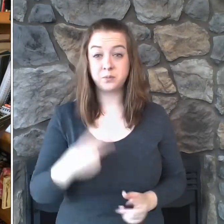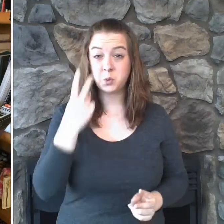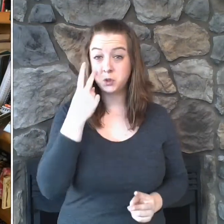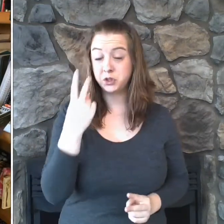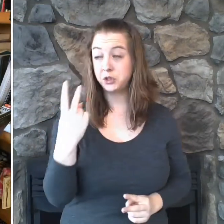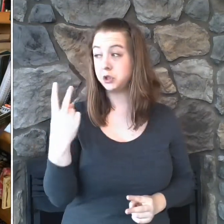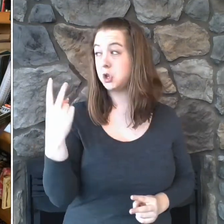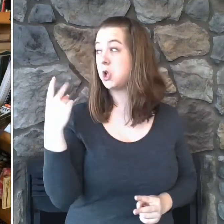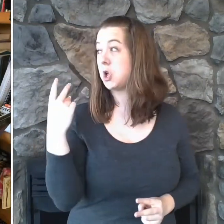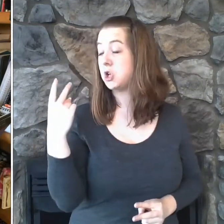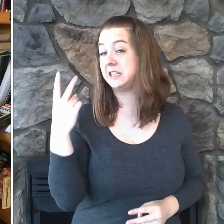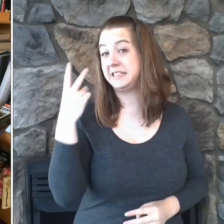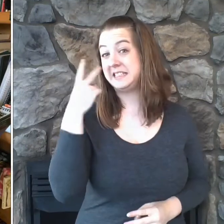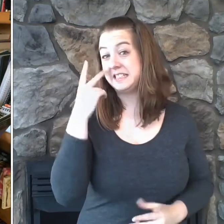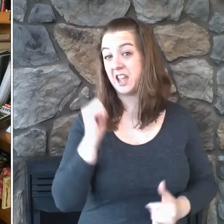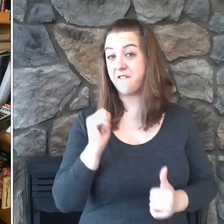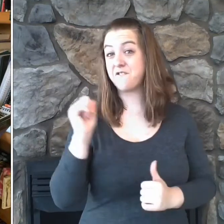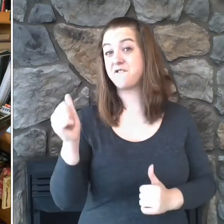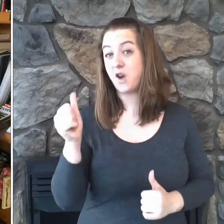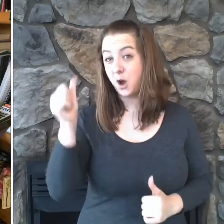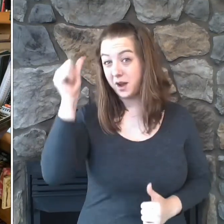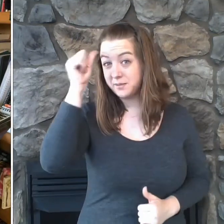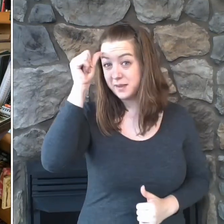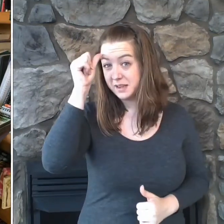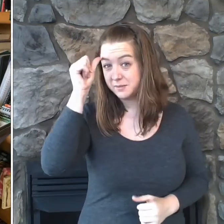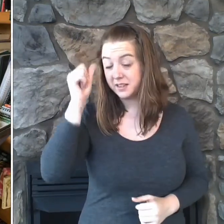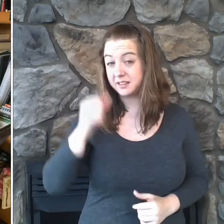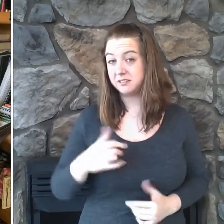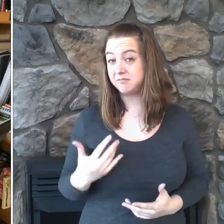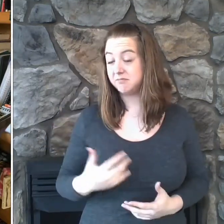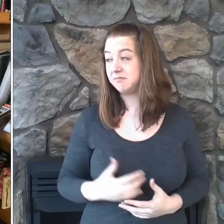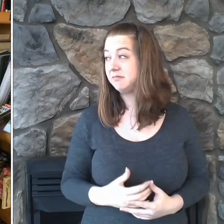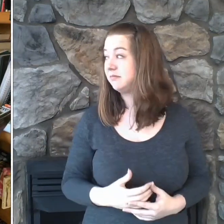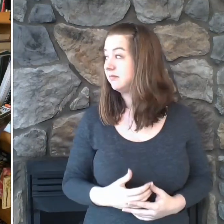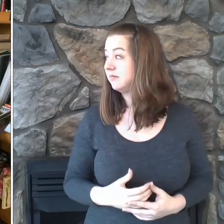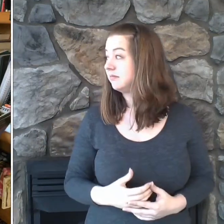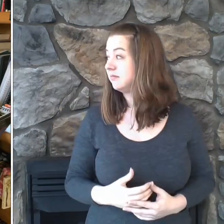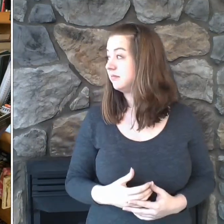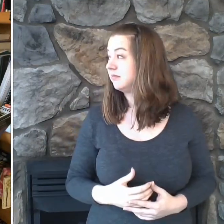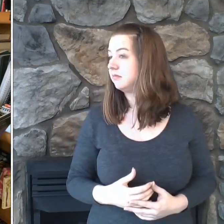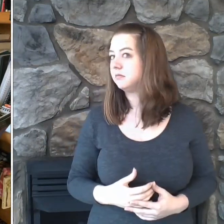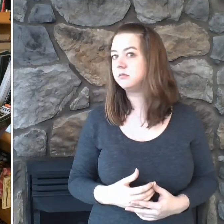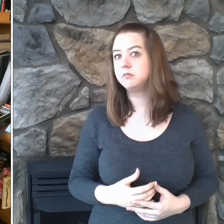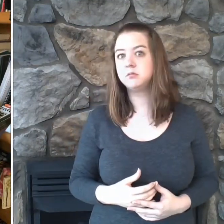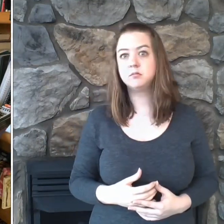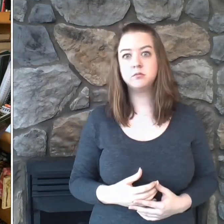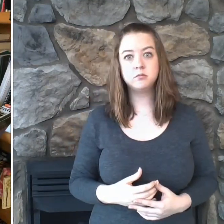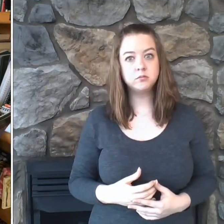back over her shoulder to see how far the one called a Mankamek had gone,